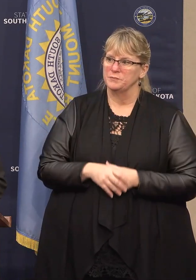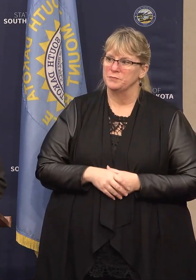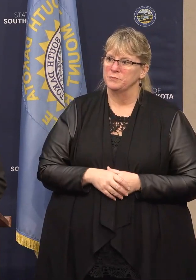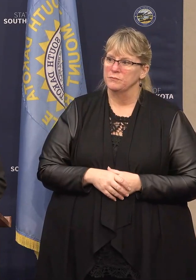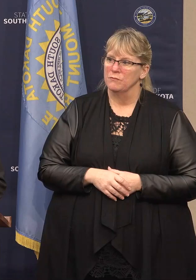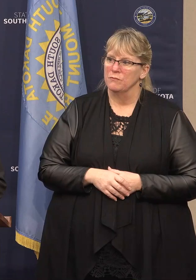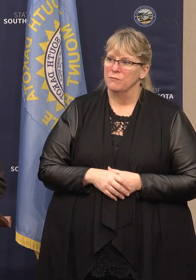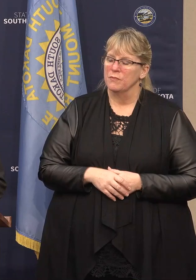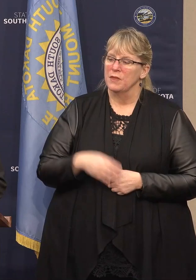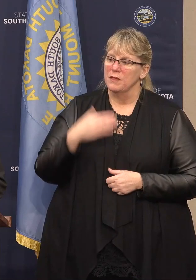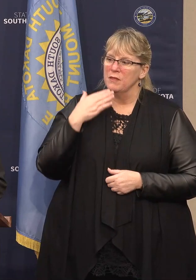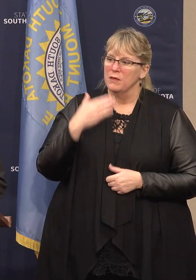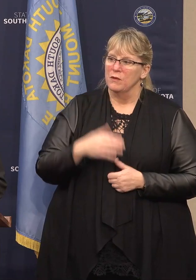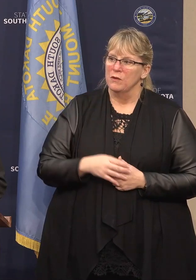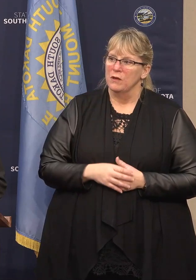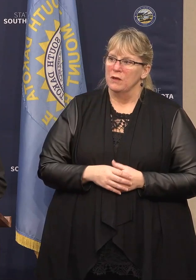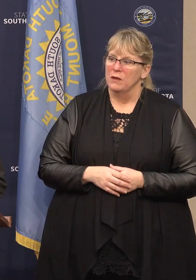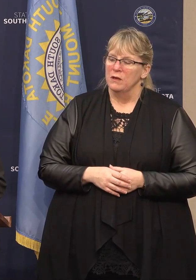Thank you.